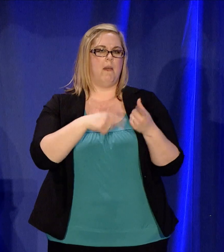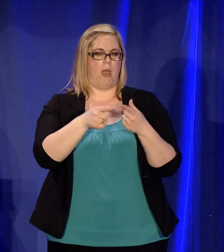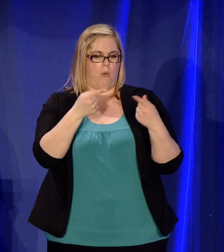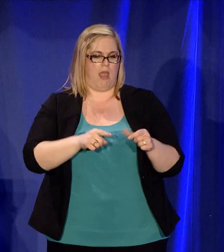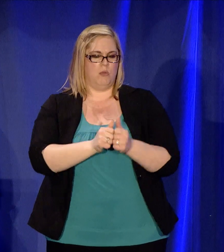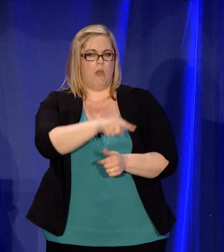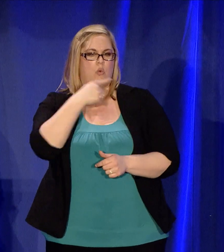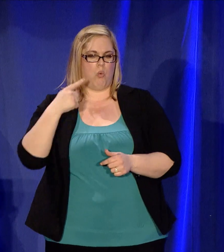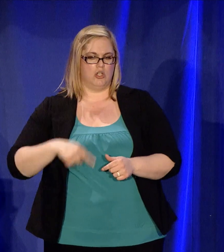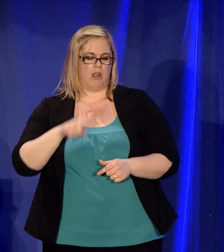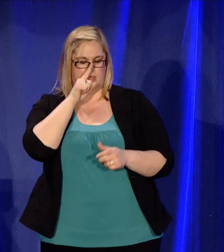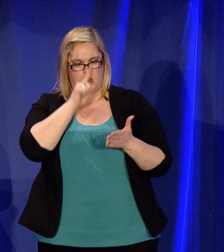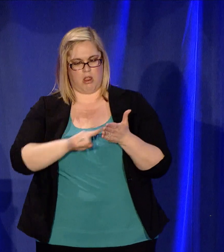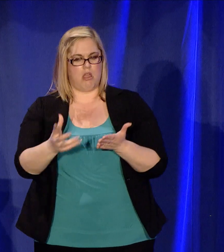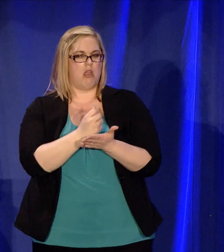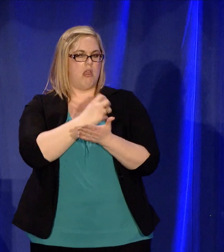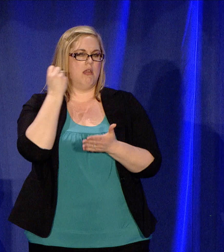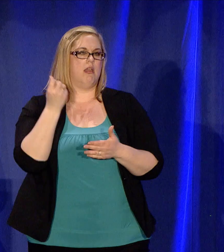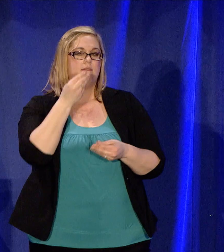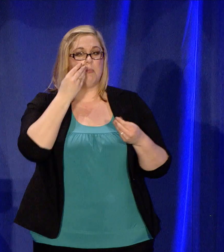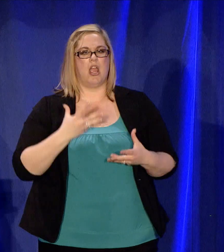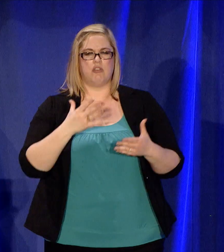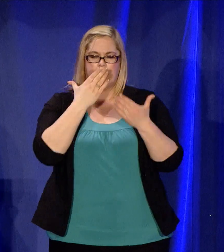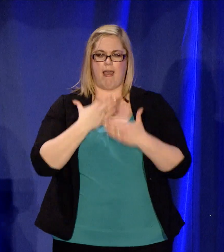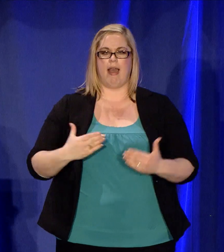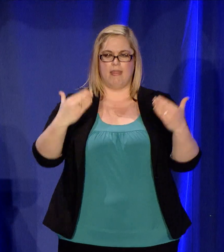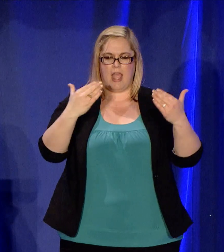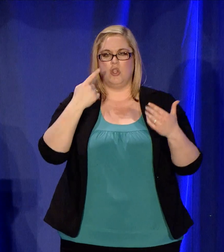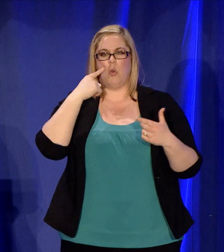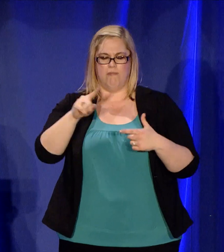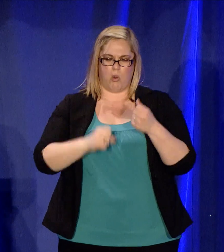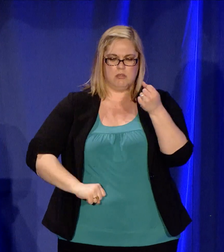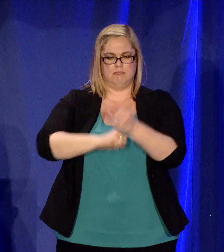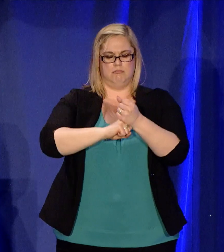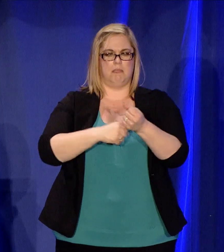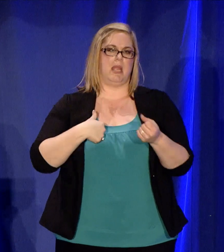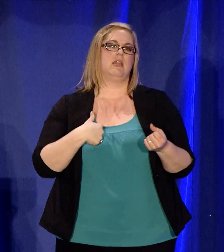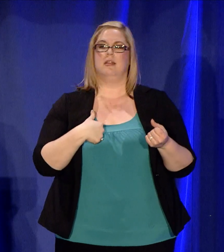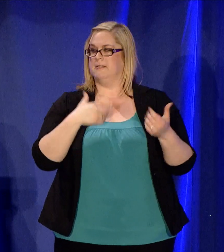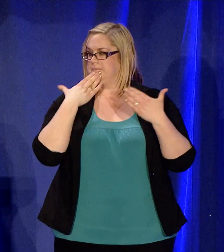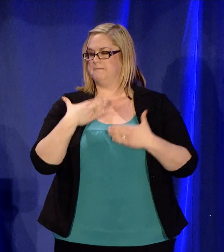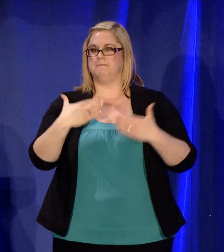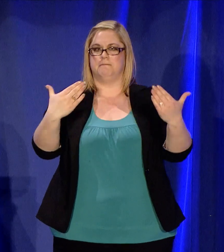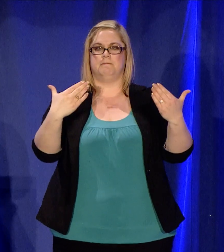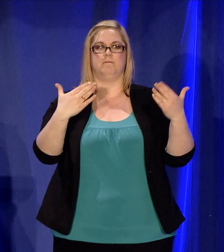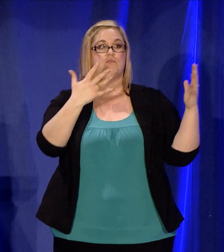media throws at me. And I thank you for having my back.